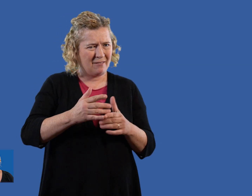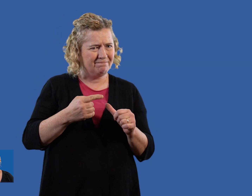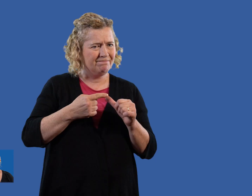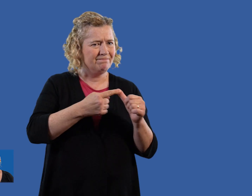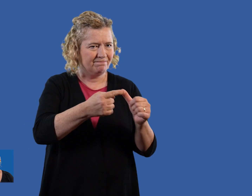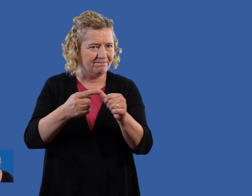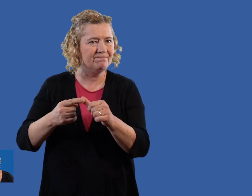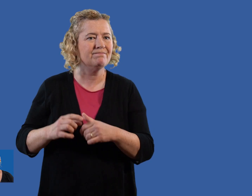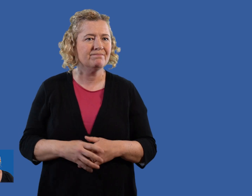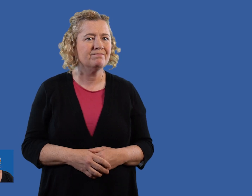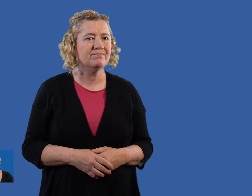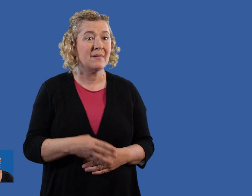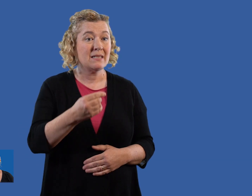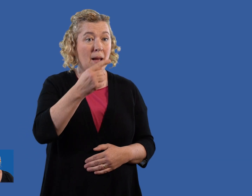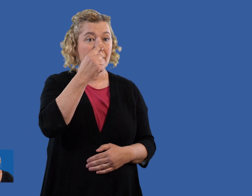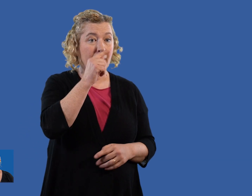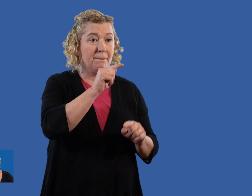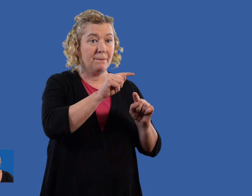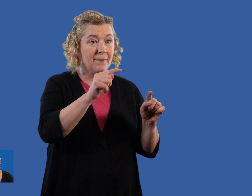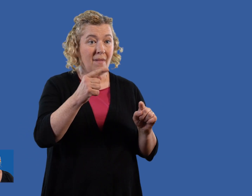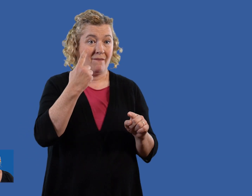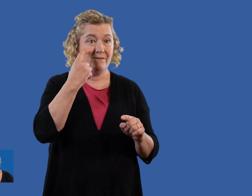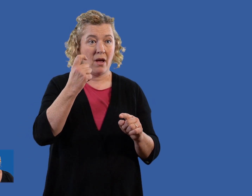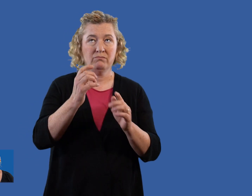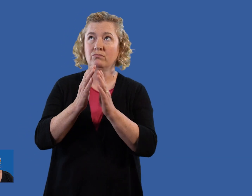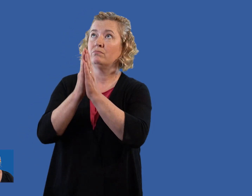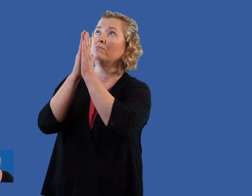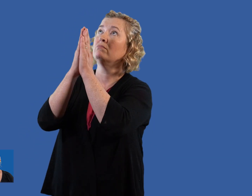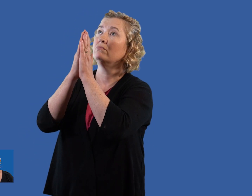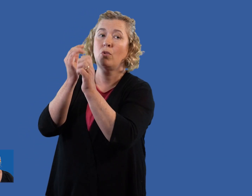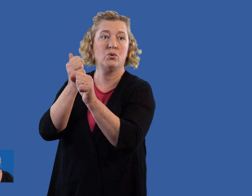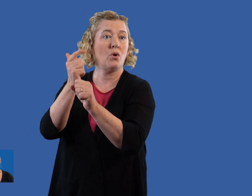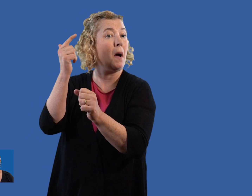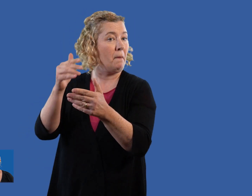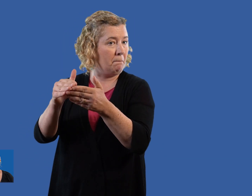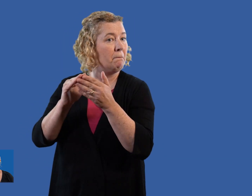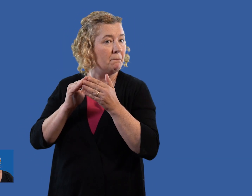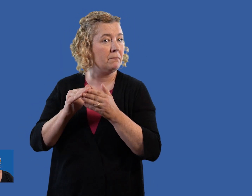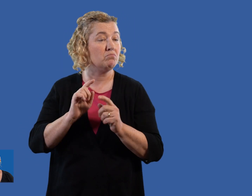Some people find it helpful to turn to their faith or their community.